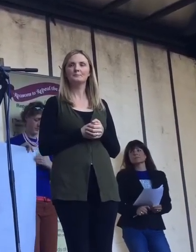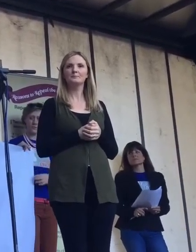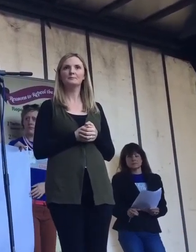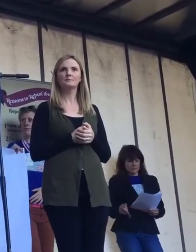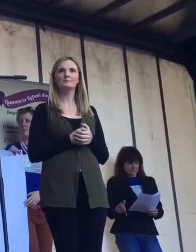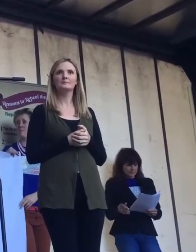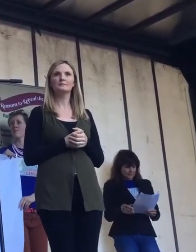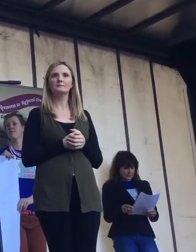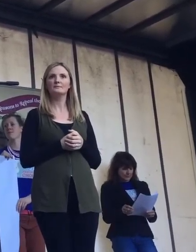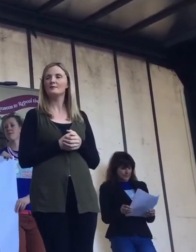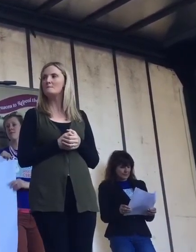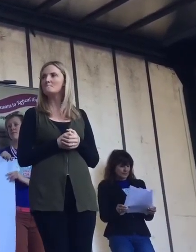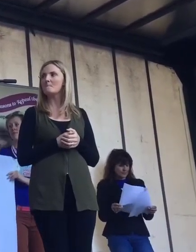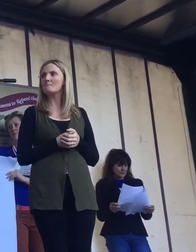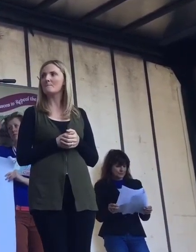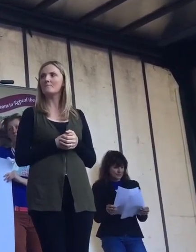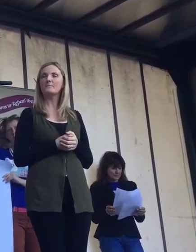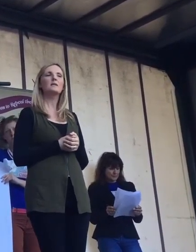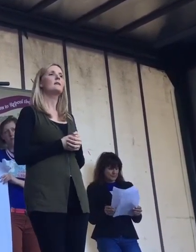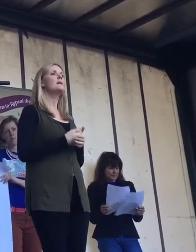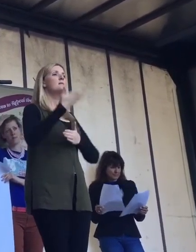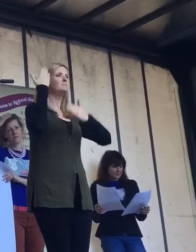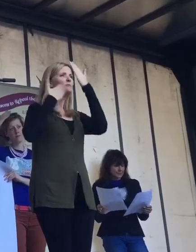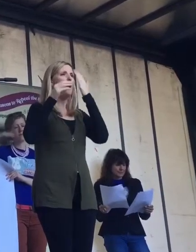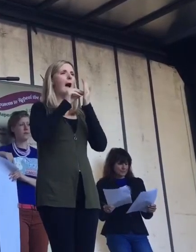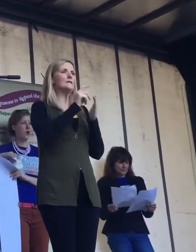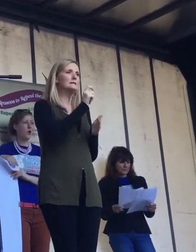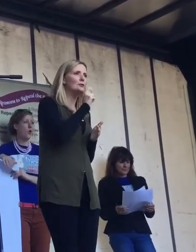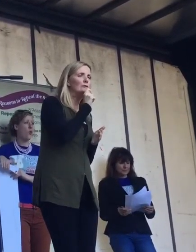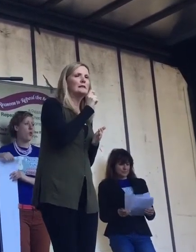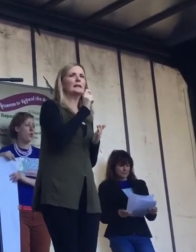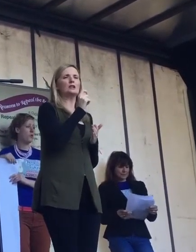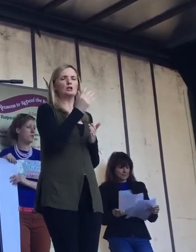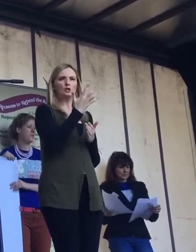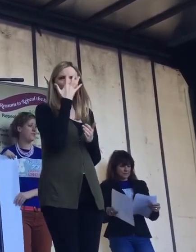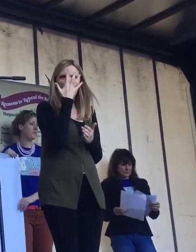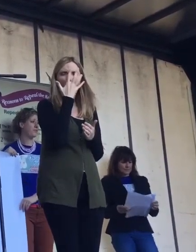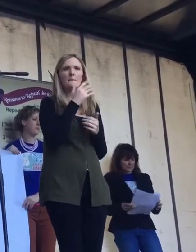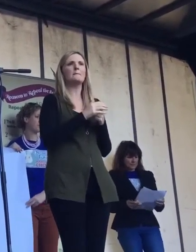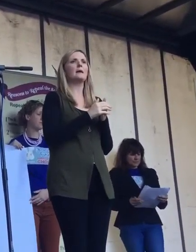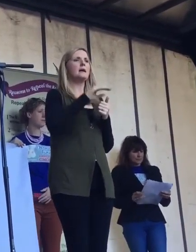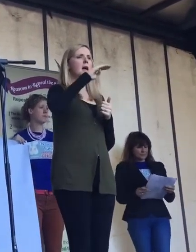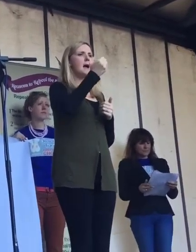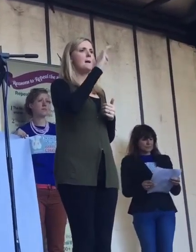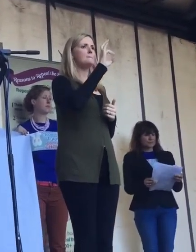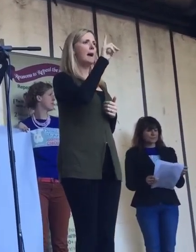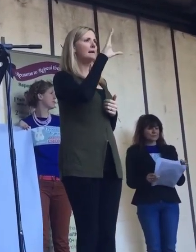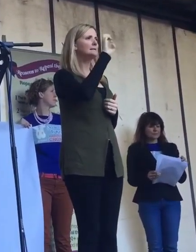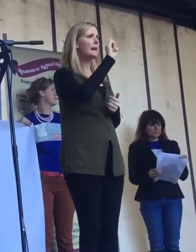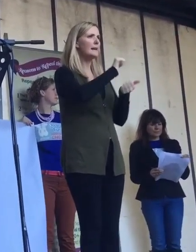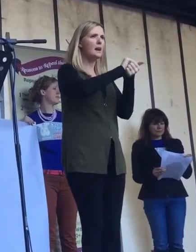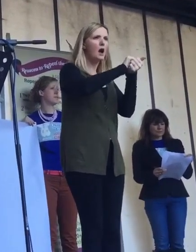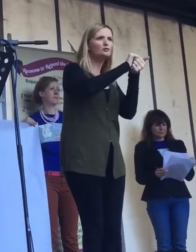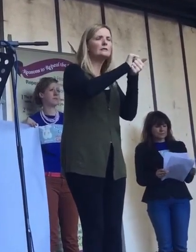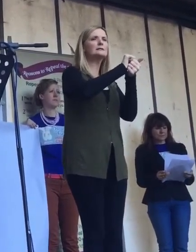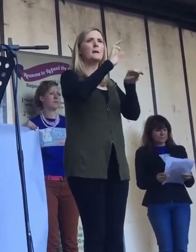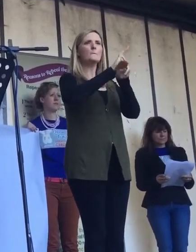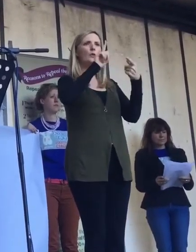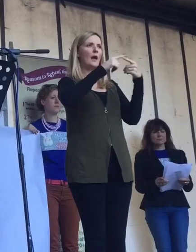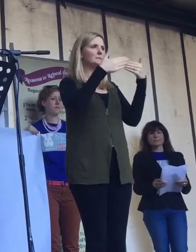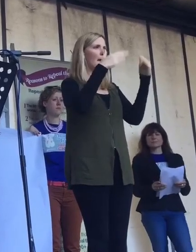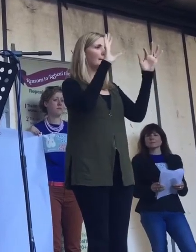The days of secrecy and shame, of the Magdalen laundries and the mother and